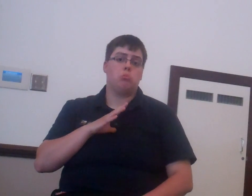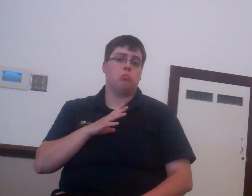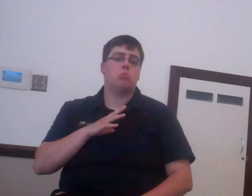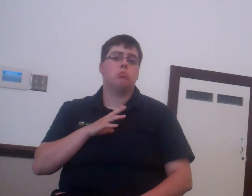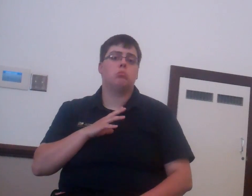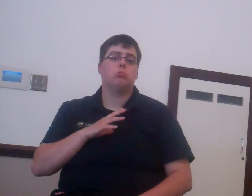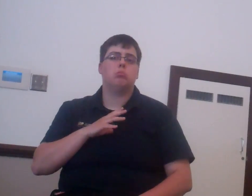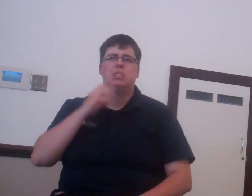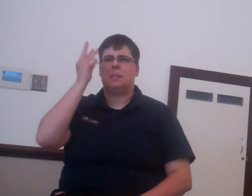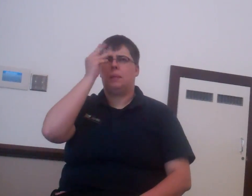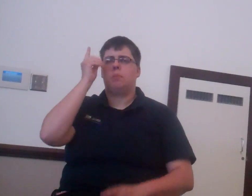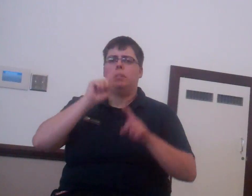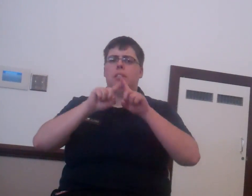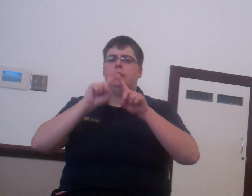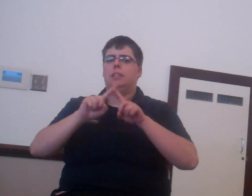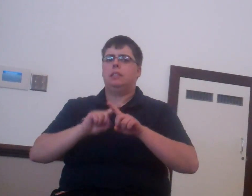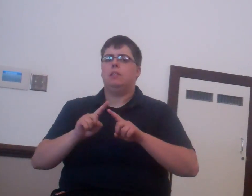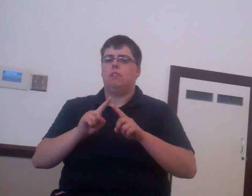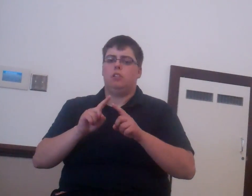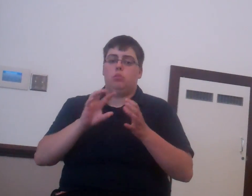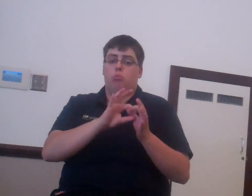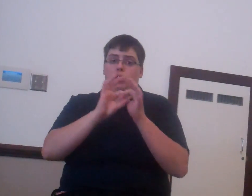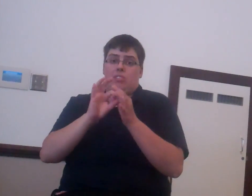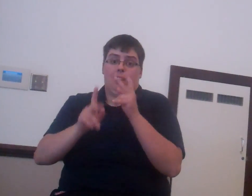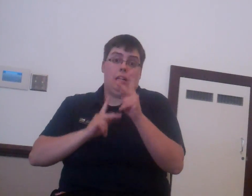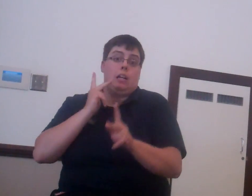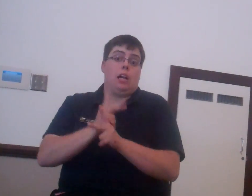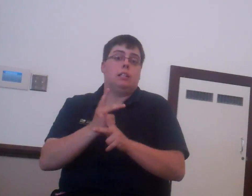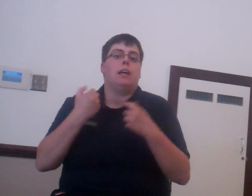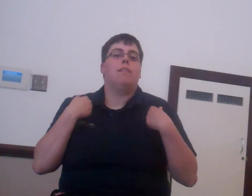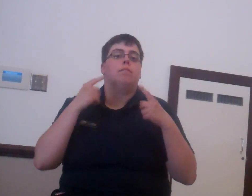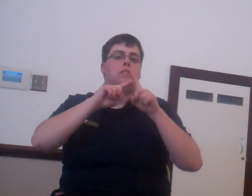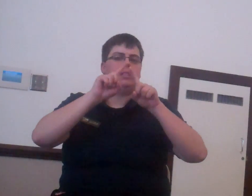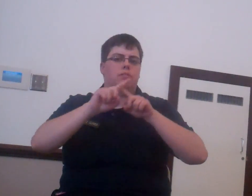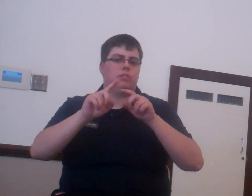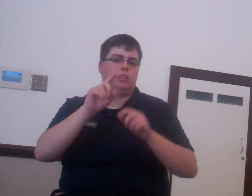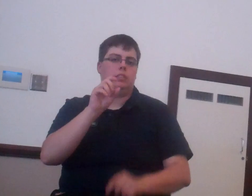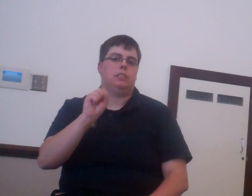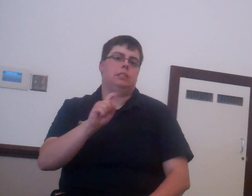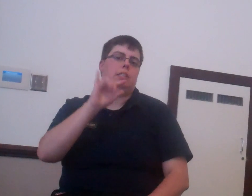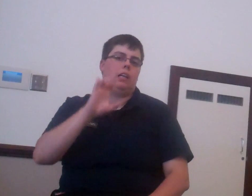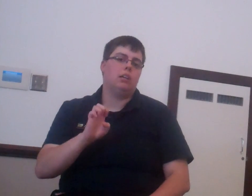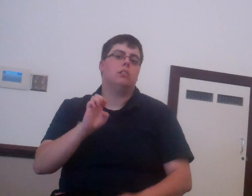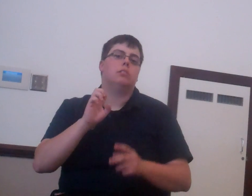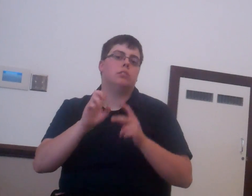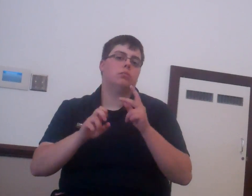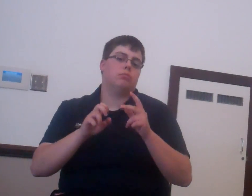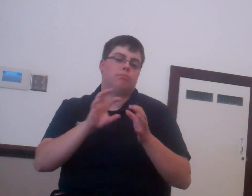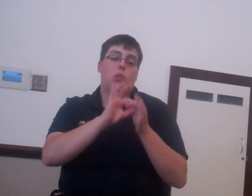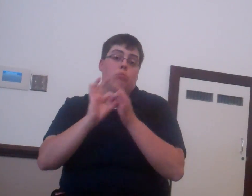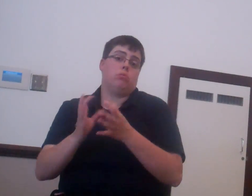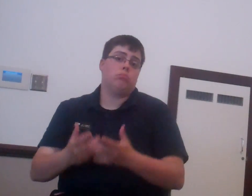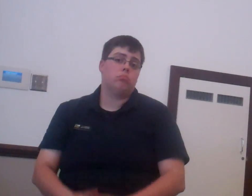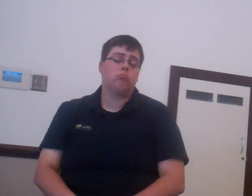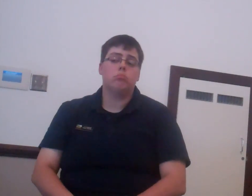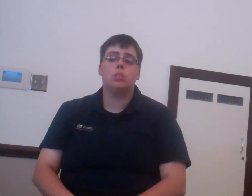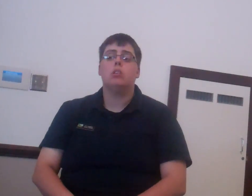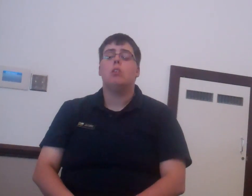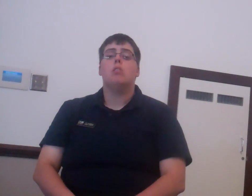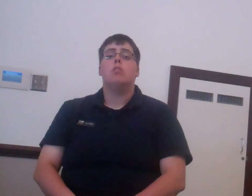the different agendas we have because it's work, right? So I've heard a few examples already of places that you